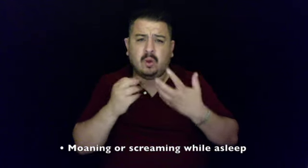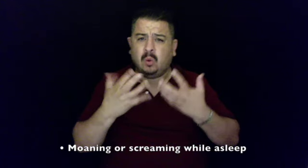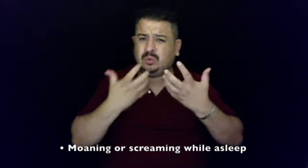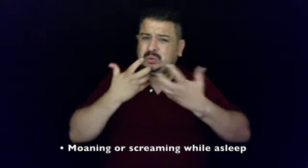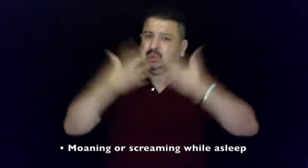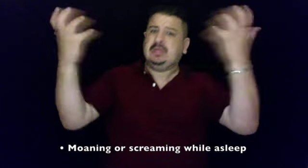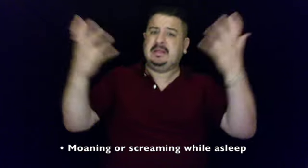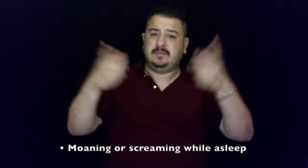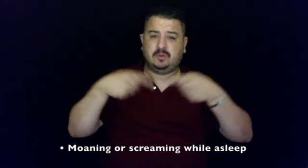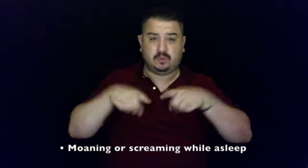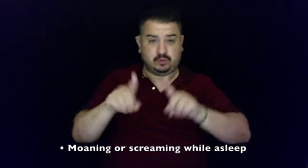moaning or screaming while asleep,